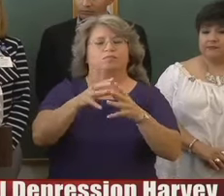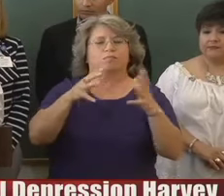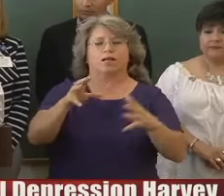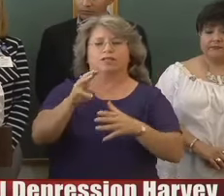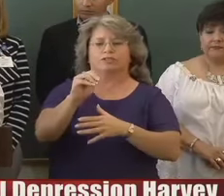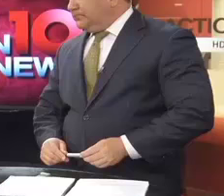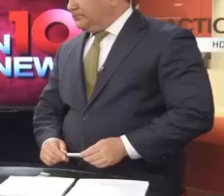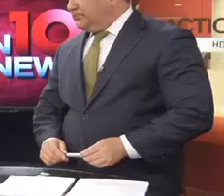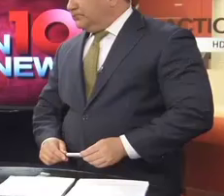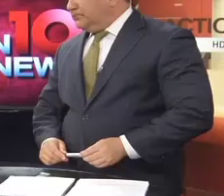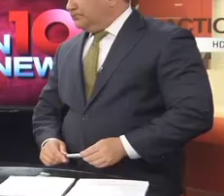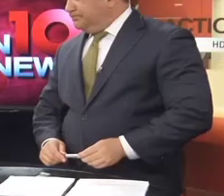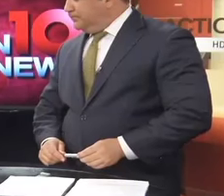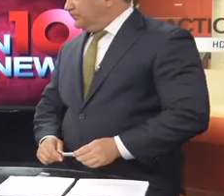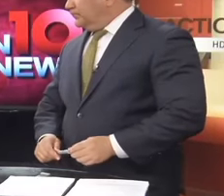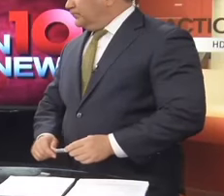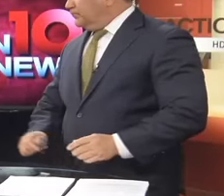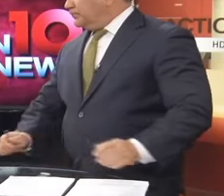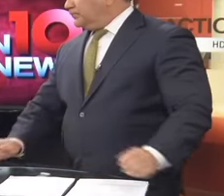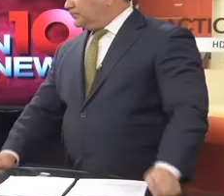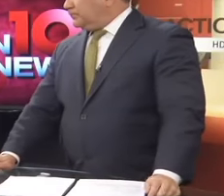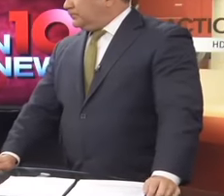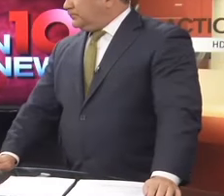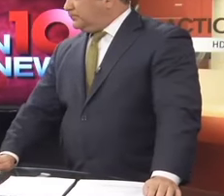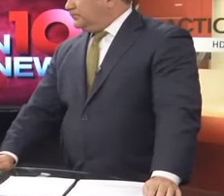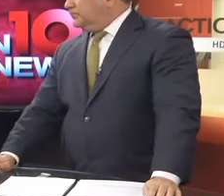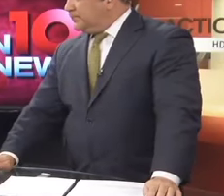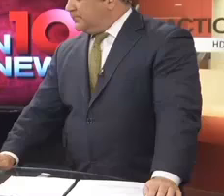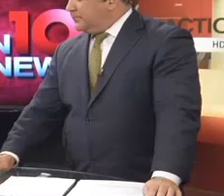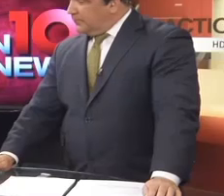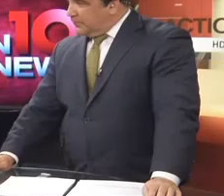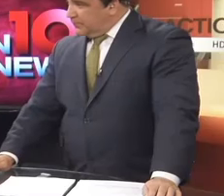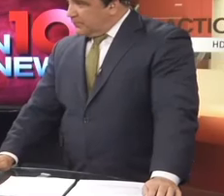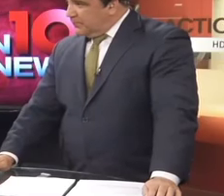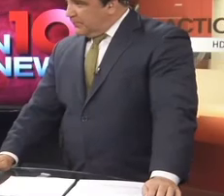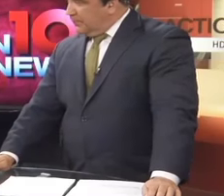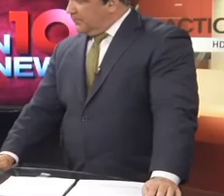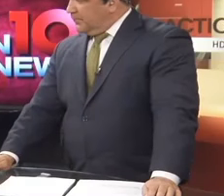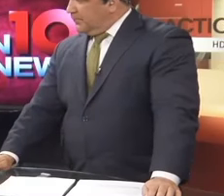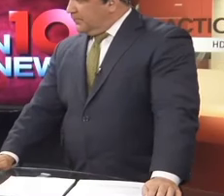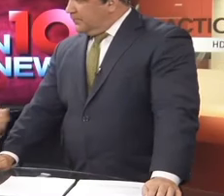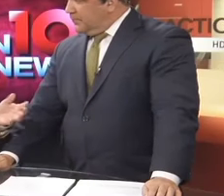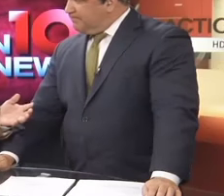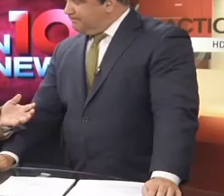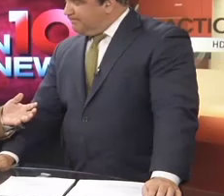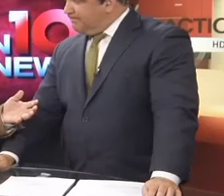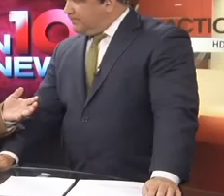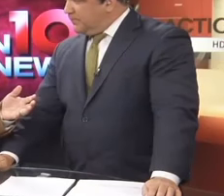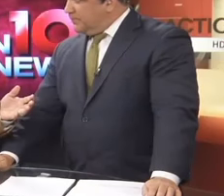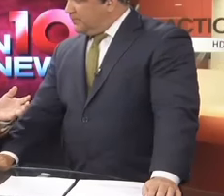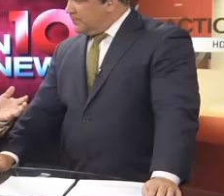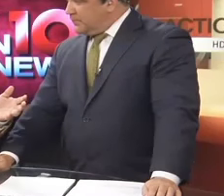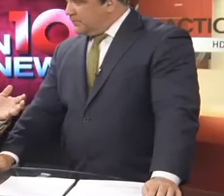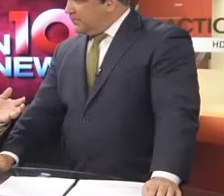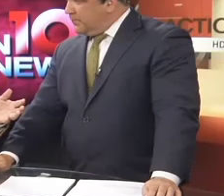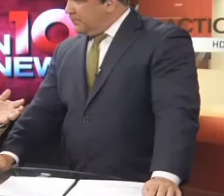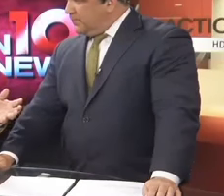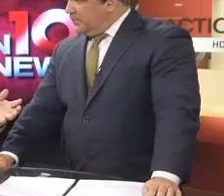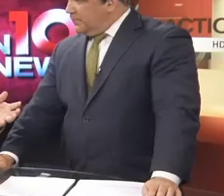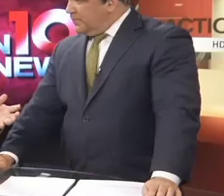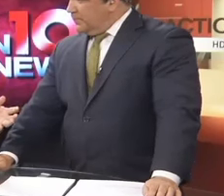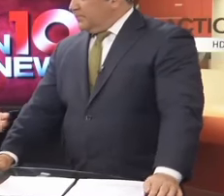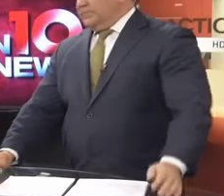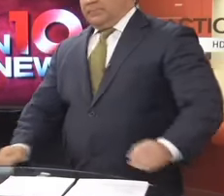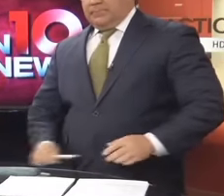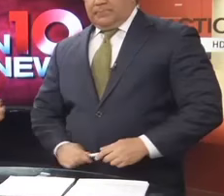Okay, so there we are, the live news conference from City Hall. City Manager Margie Rose filling in the blanks there. If you have any loose debris, you can mm-hmm. take them to the